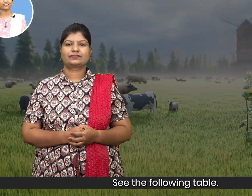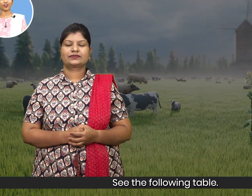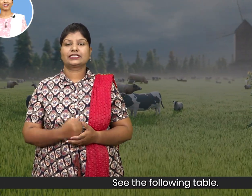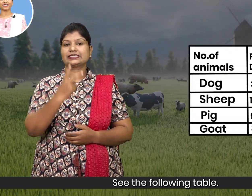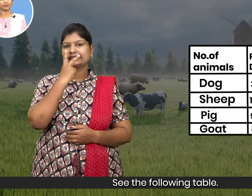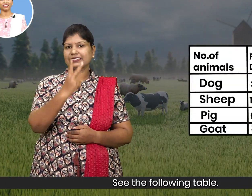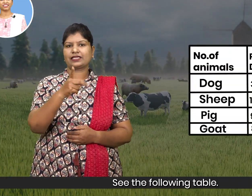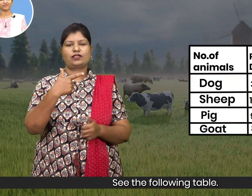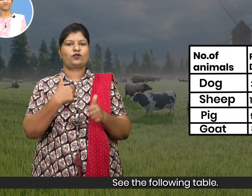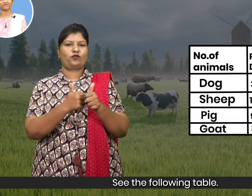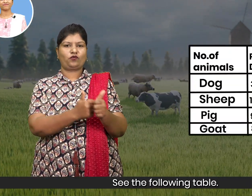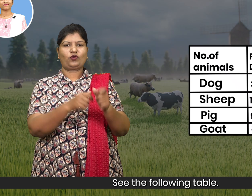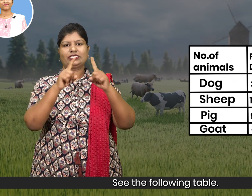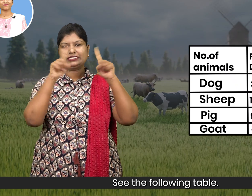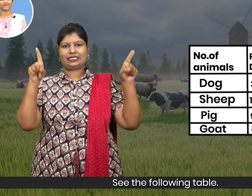See the following table.